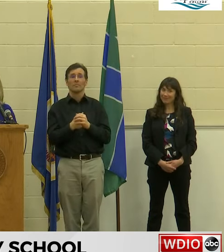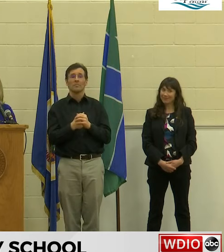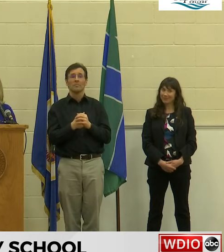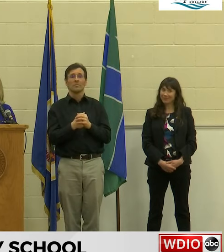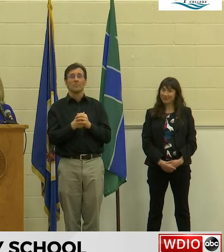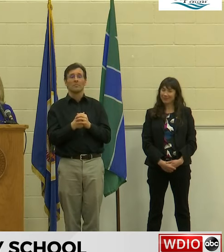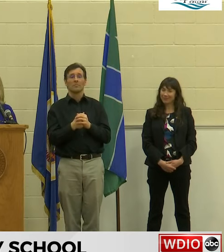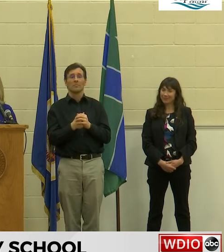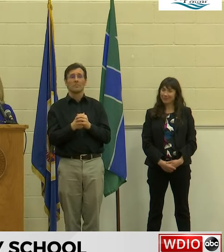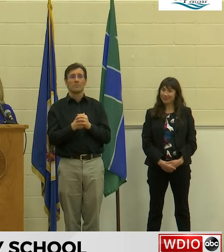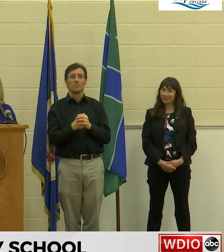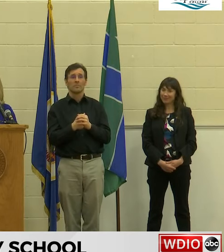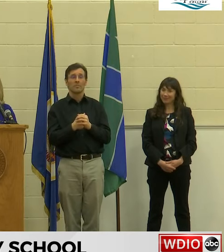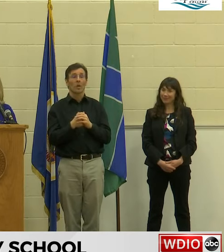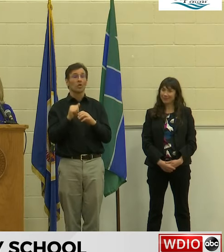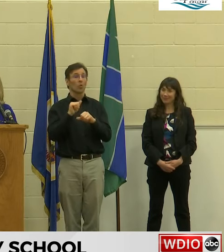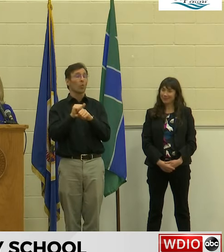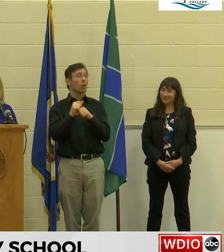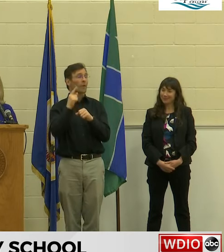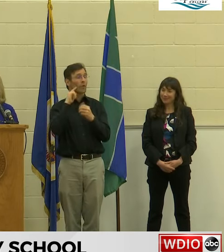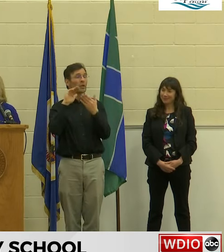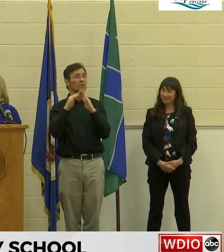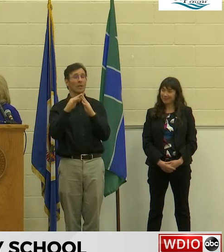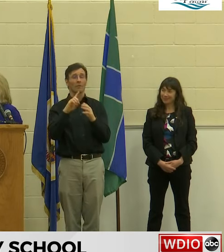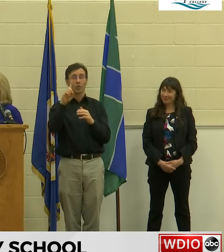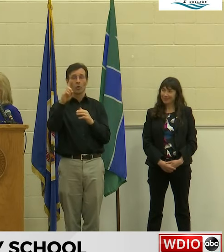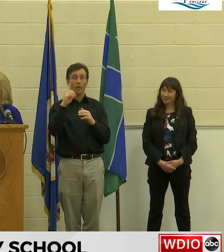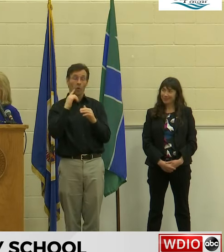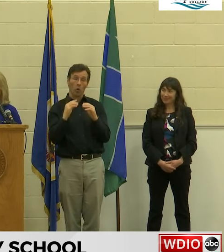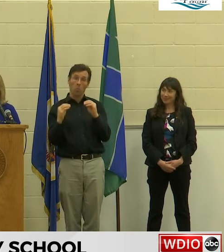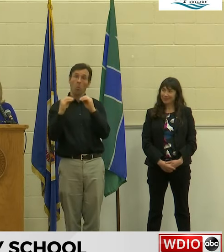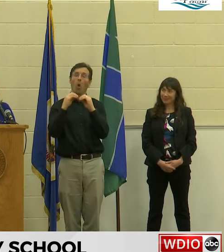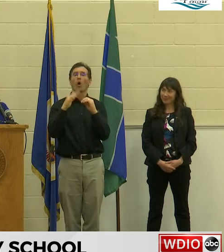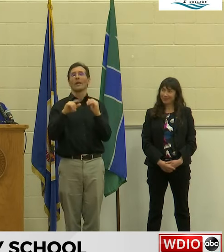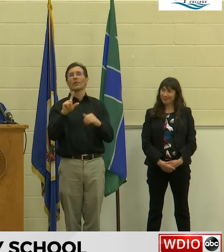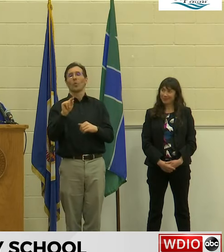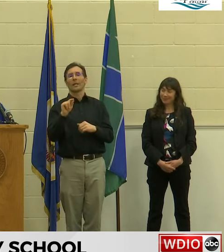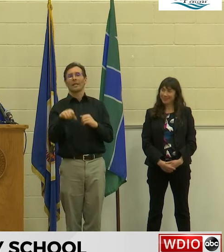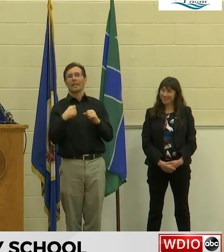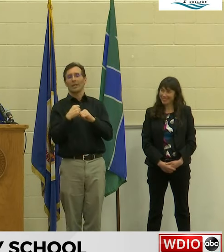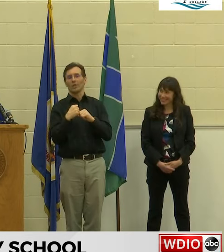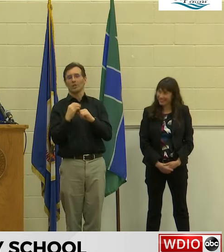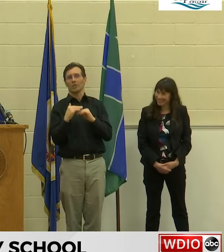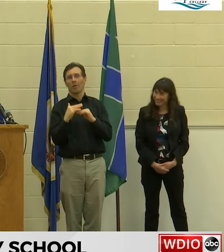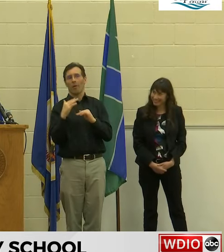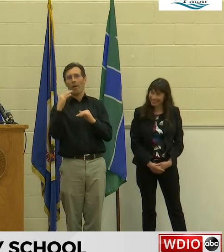I have been honored to work for the city of Duluth for over 20 years.